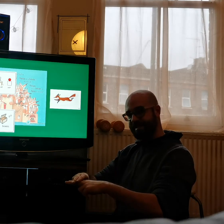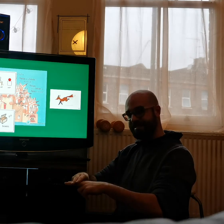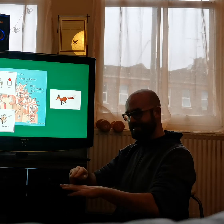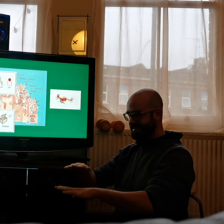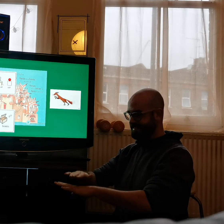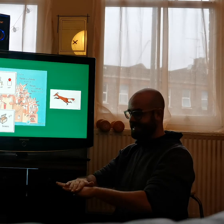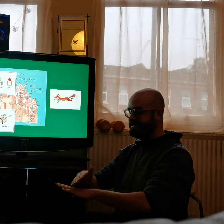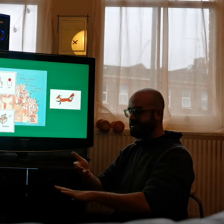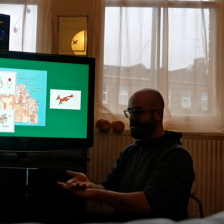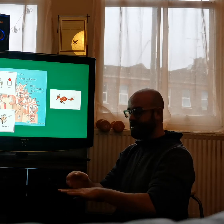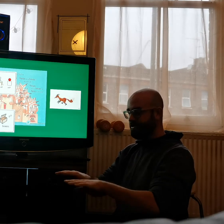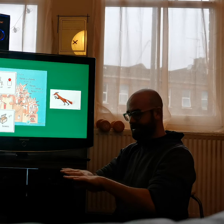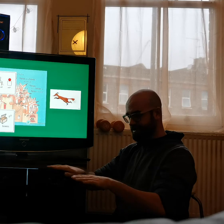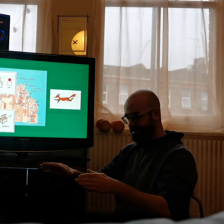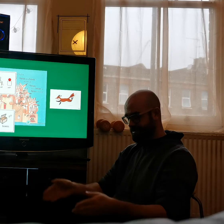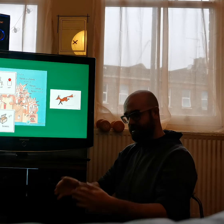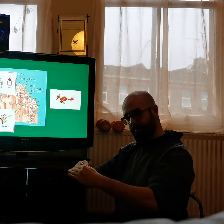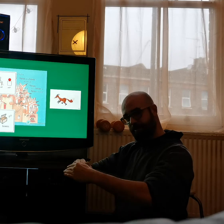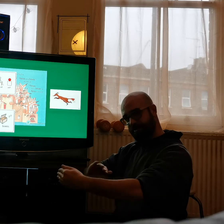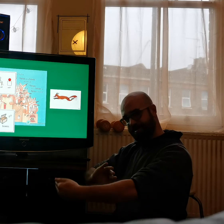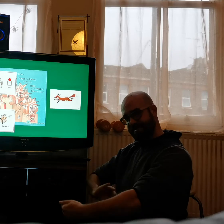Foxes sit on boxes.